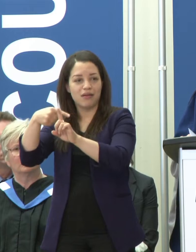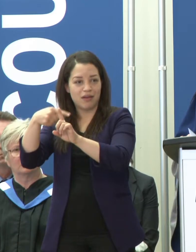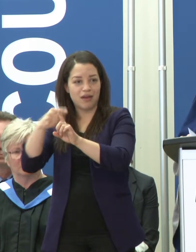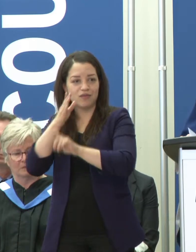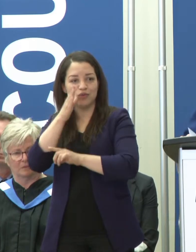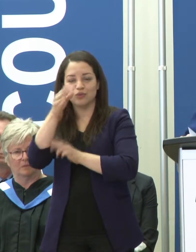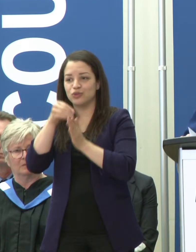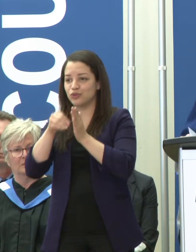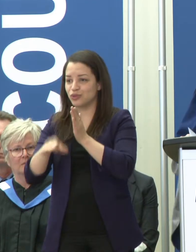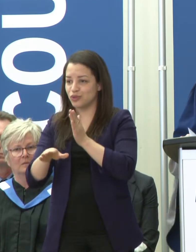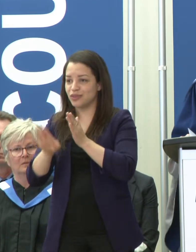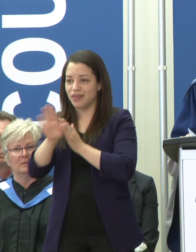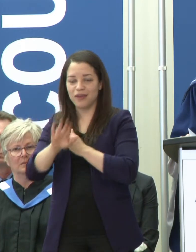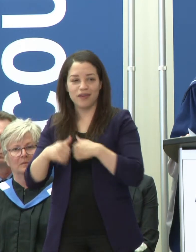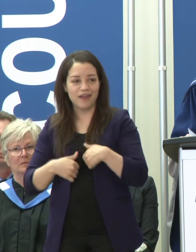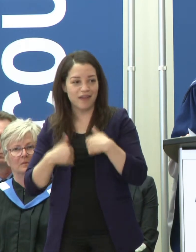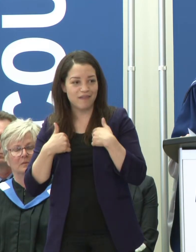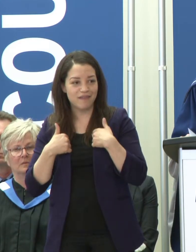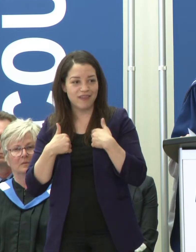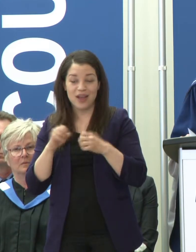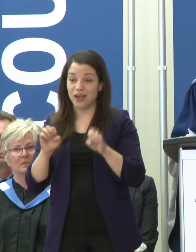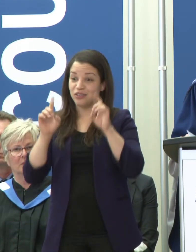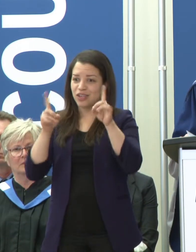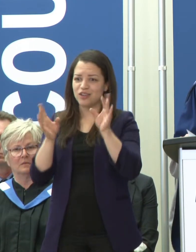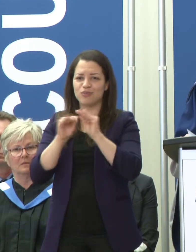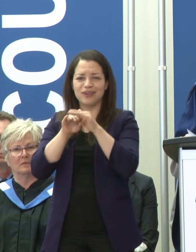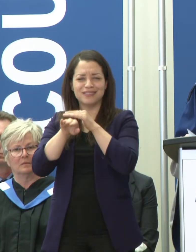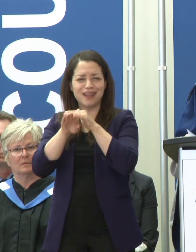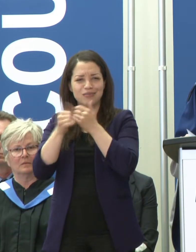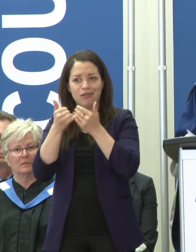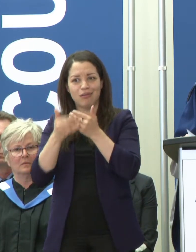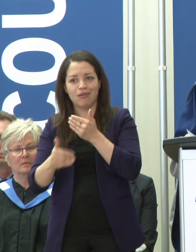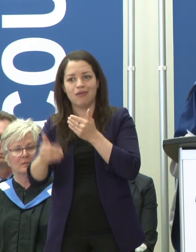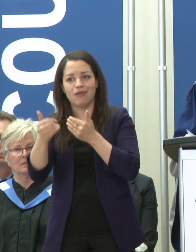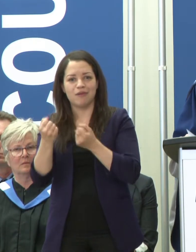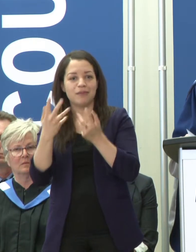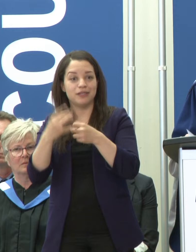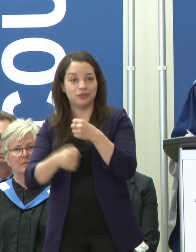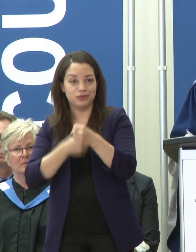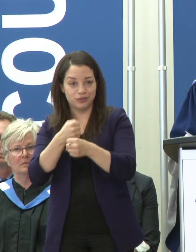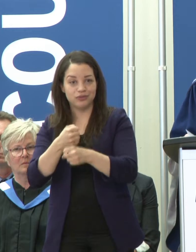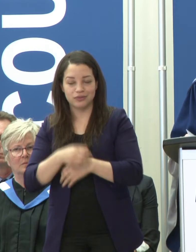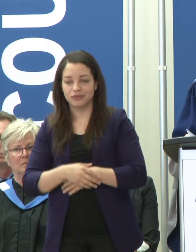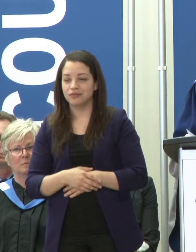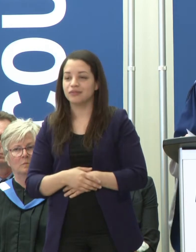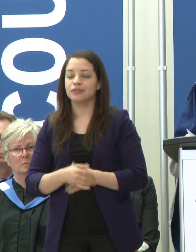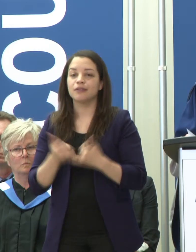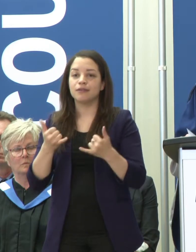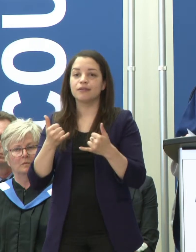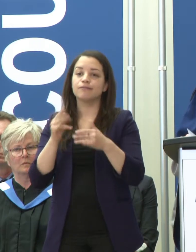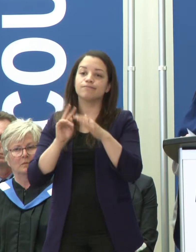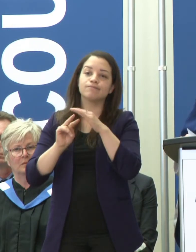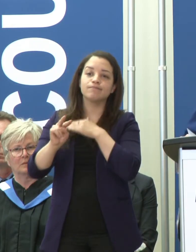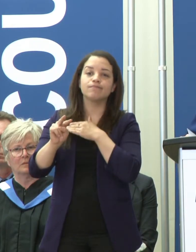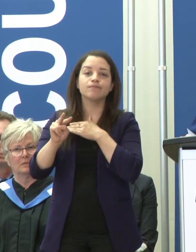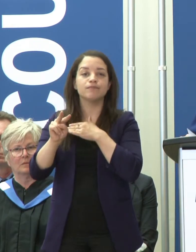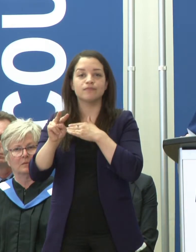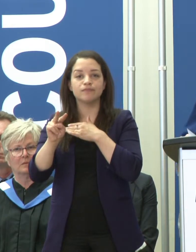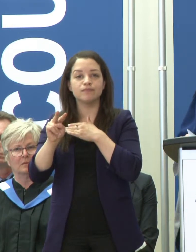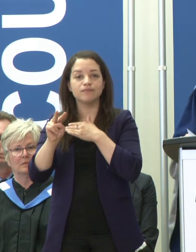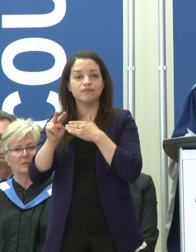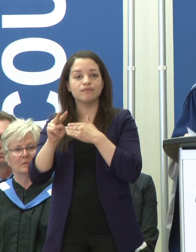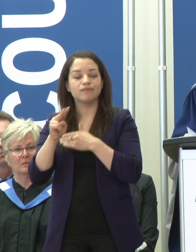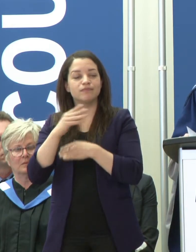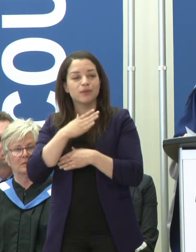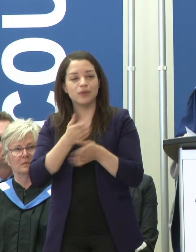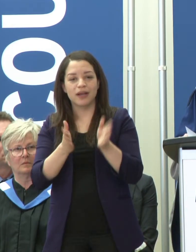making education even more accessible for many years to come. As we look to the future, our ask of you is that you